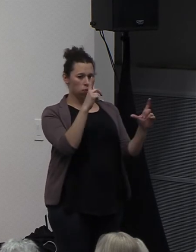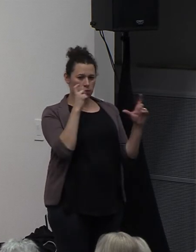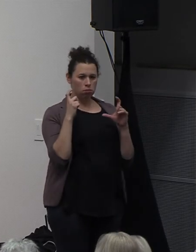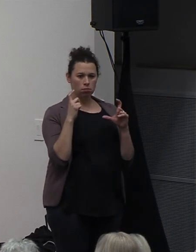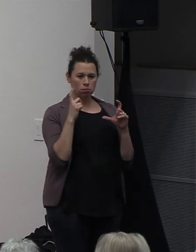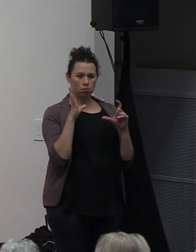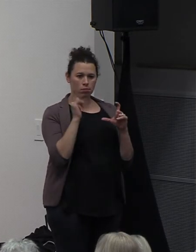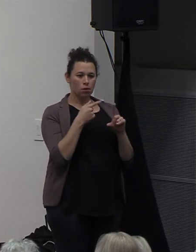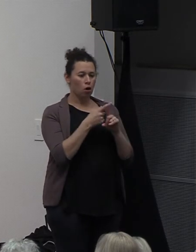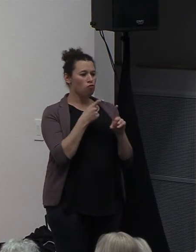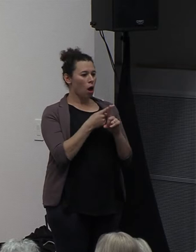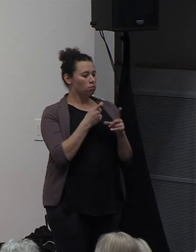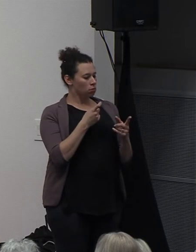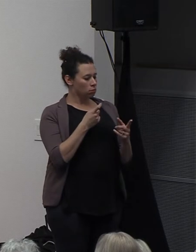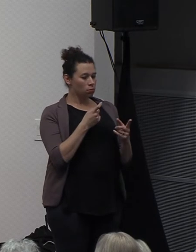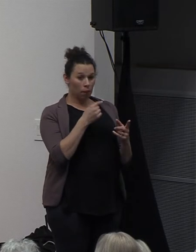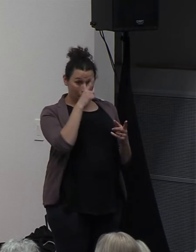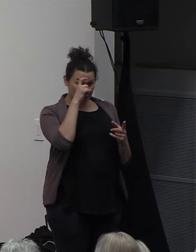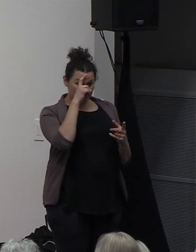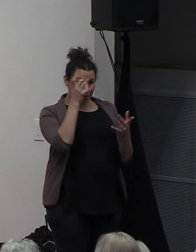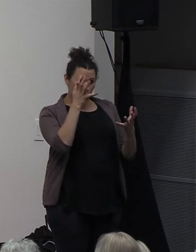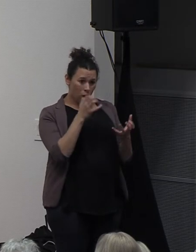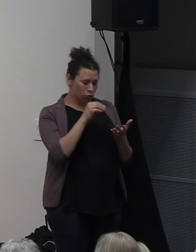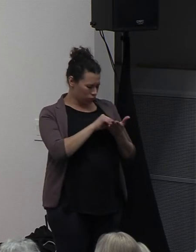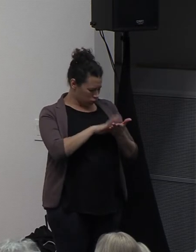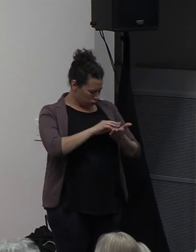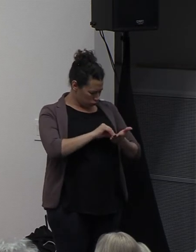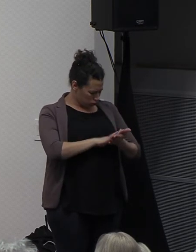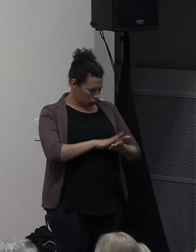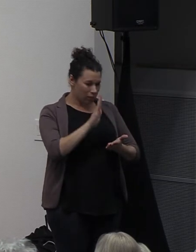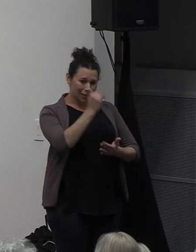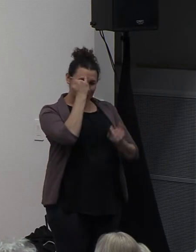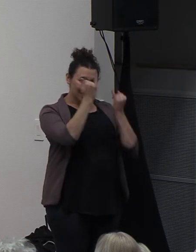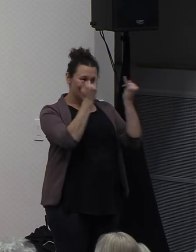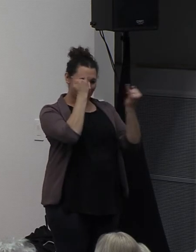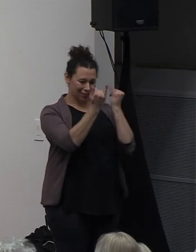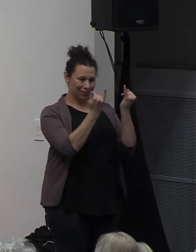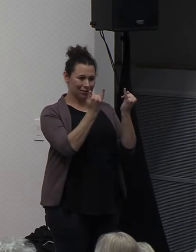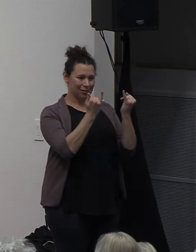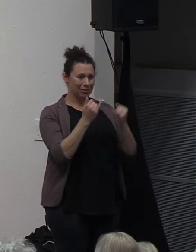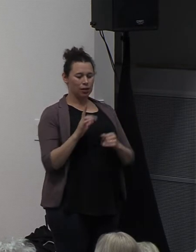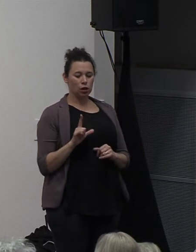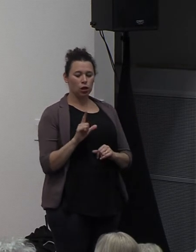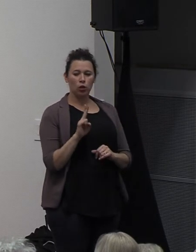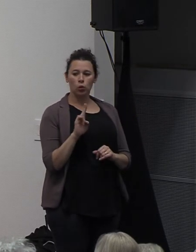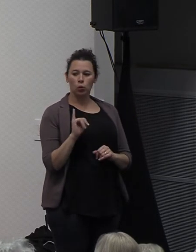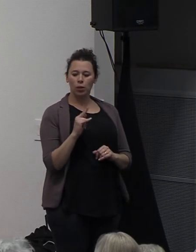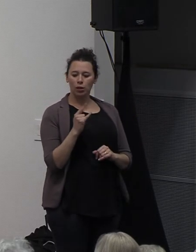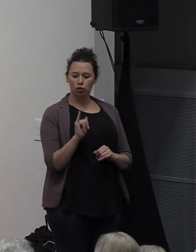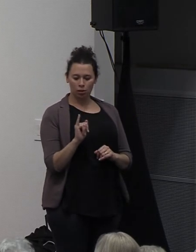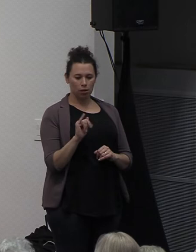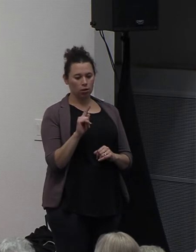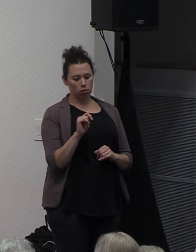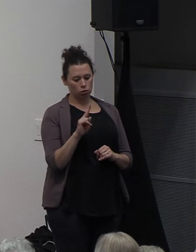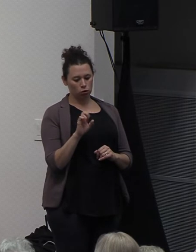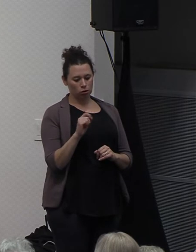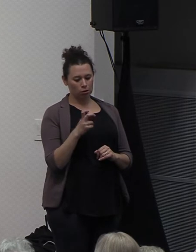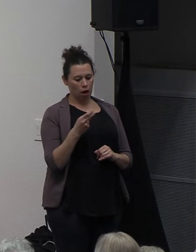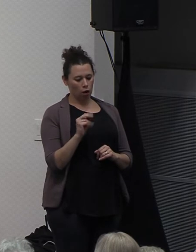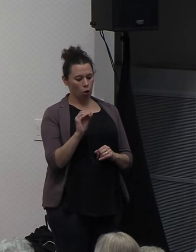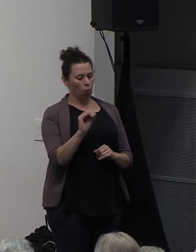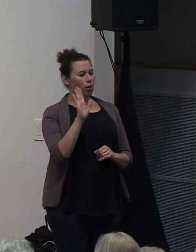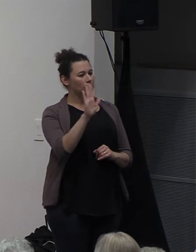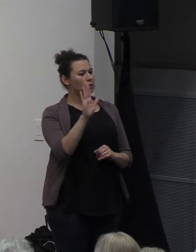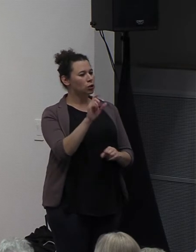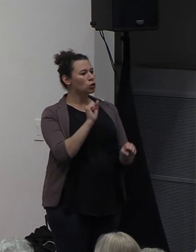born out of the necessity to record and share his ideas. Luigi Toscano's work focuses on people